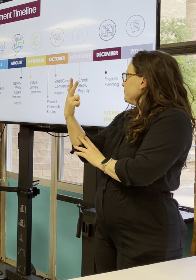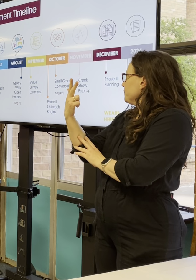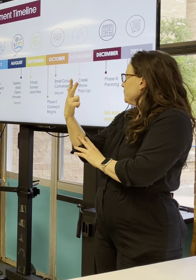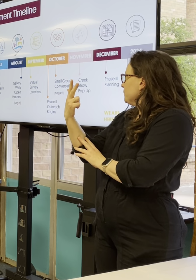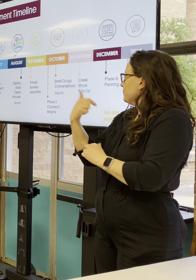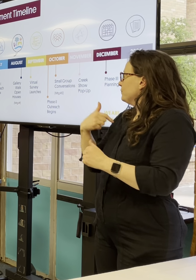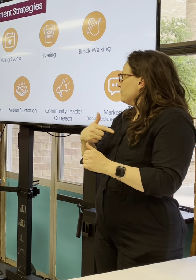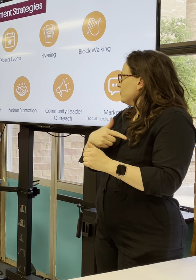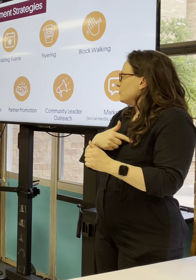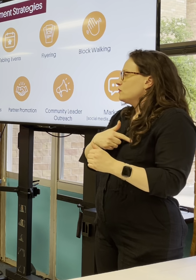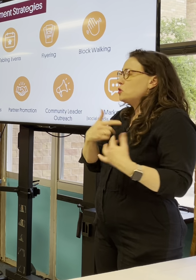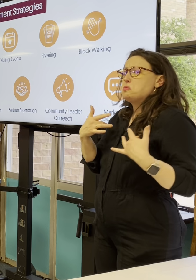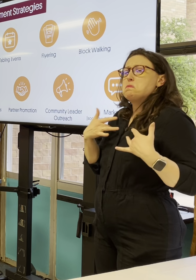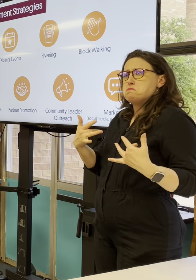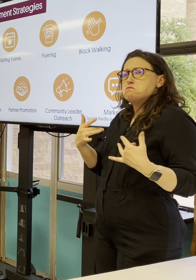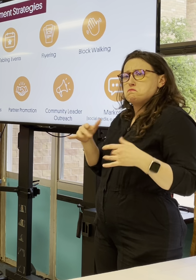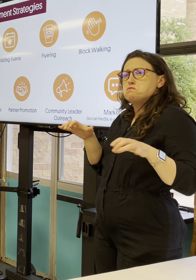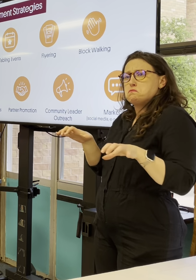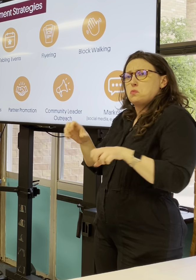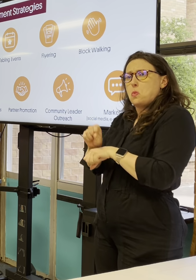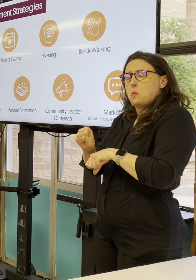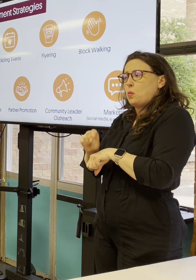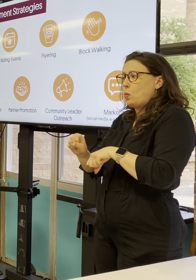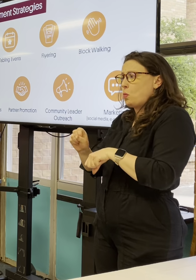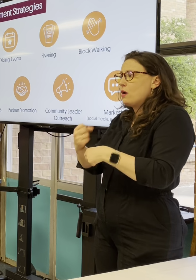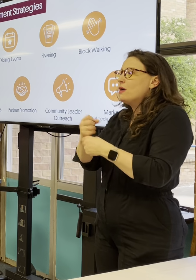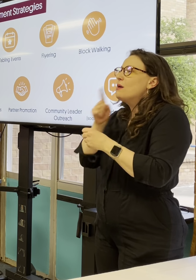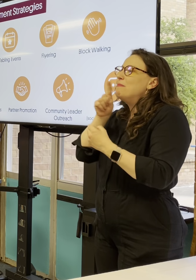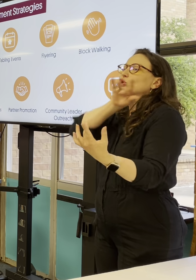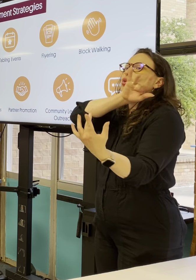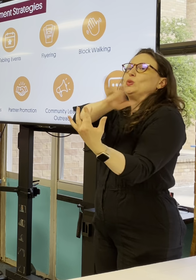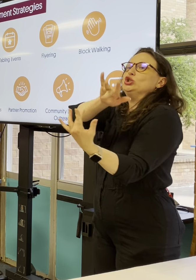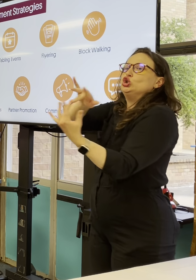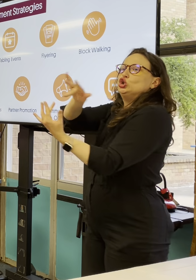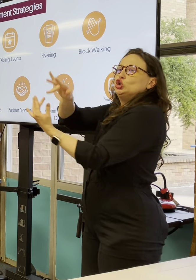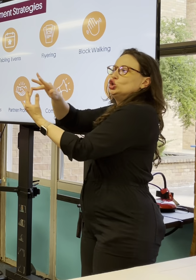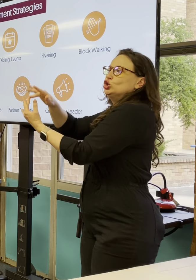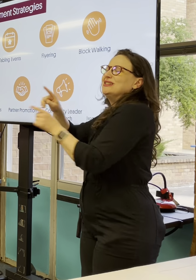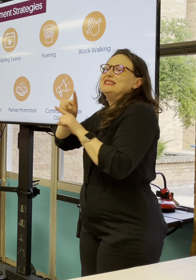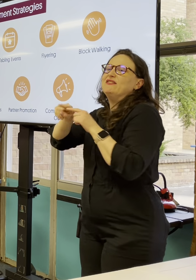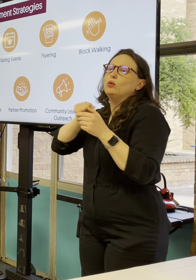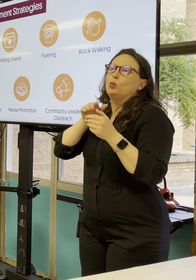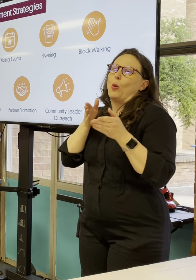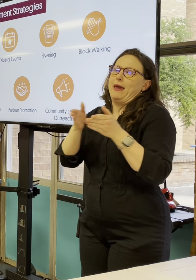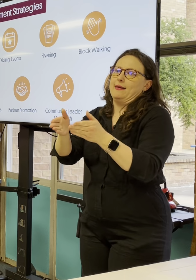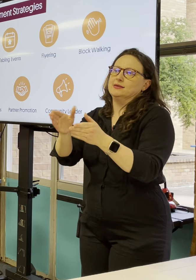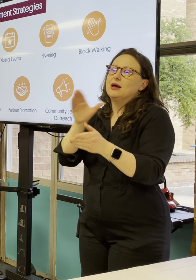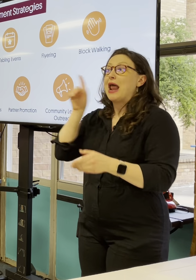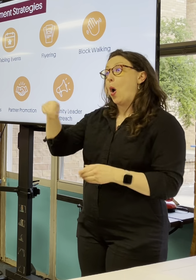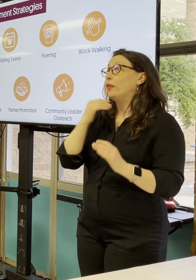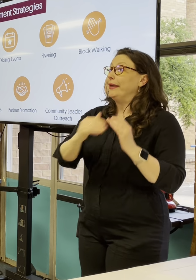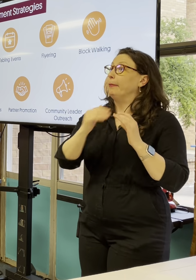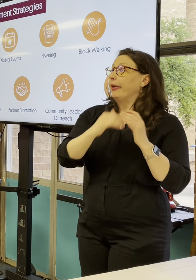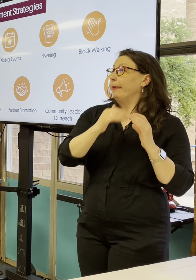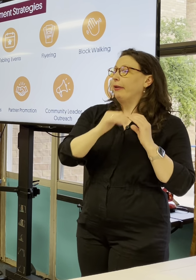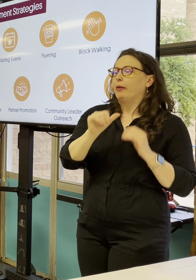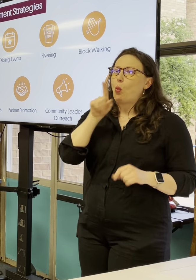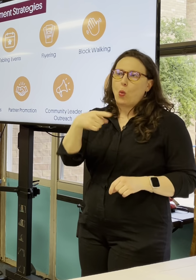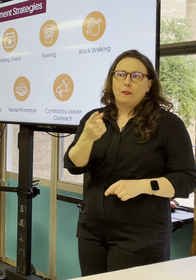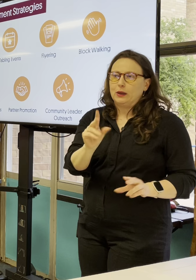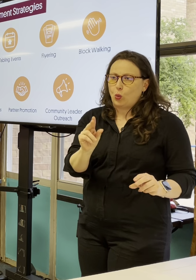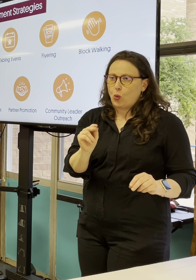to do some of this work, we have to make sure that we're reaching the community in all different ways. There's not just one way. So we want to talk